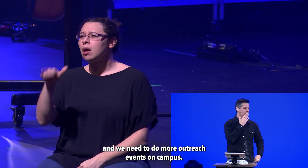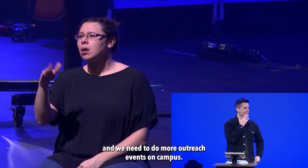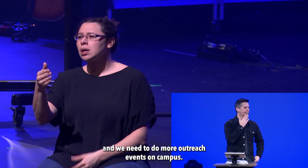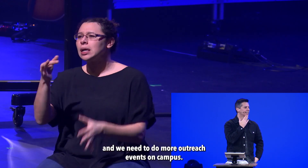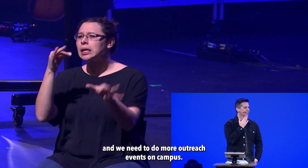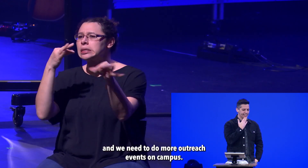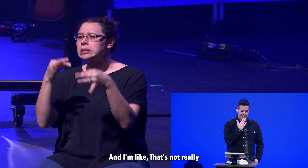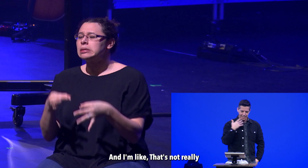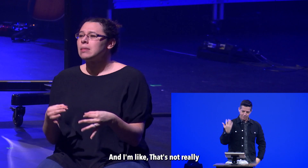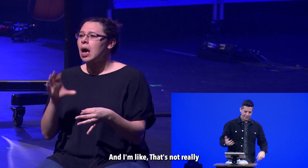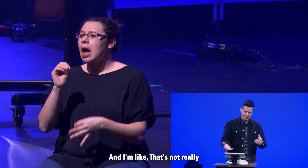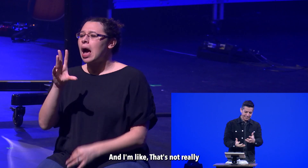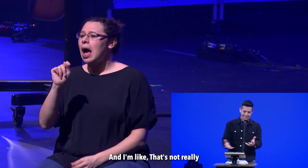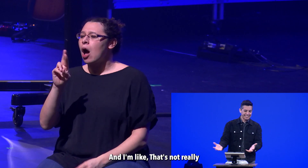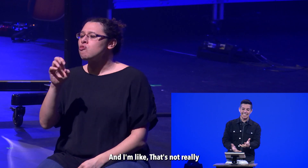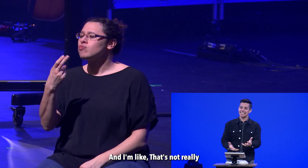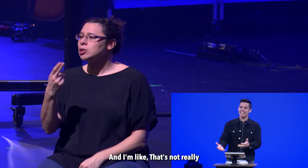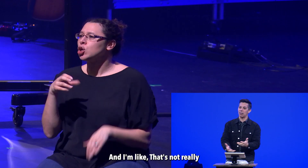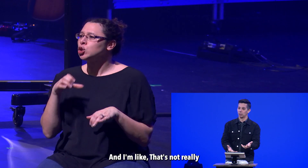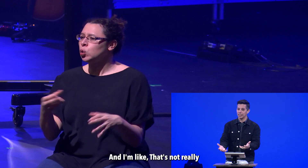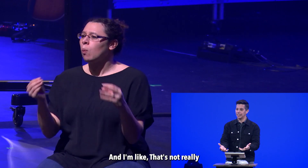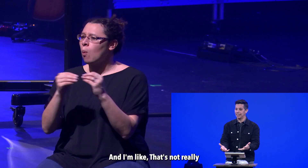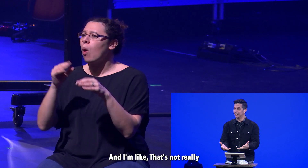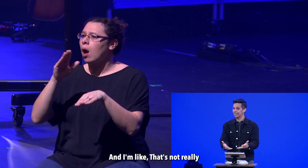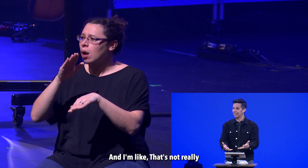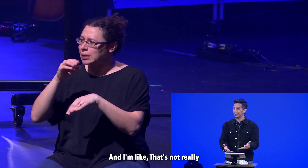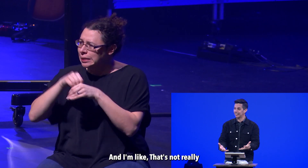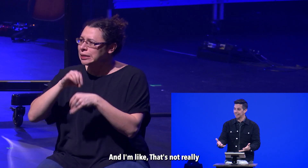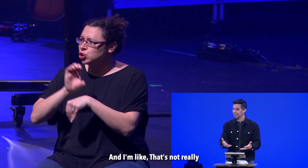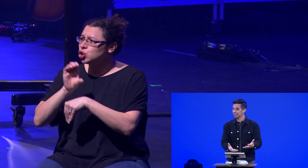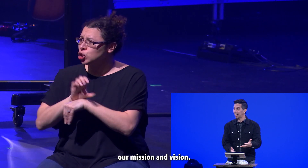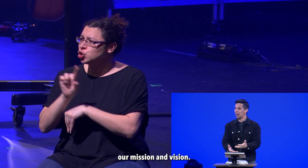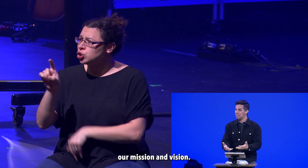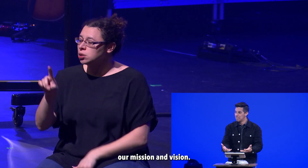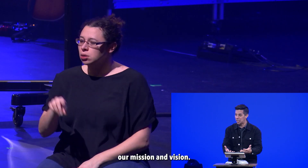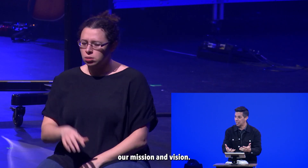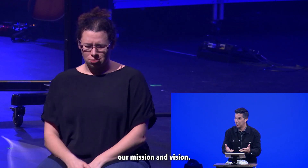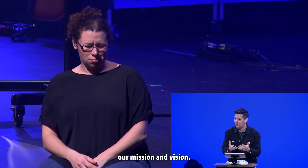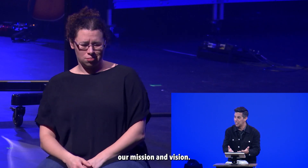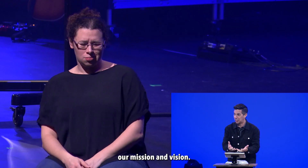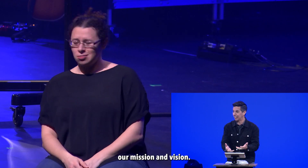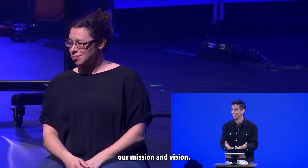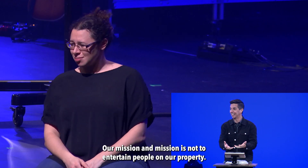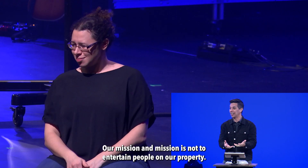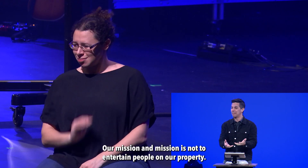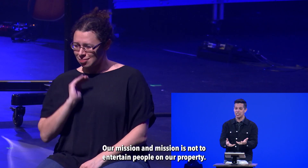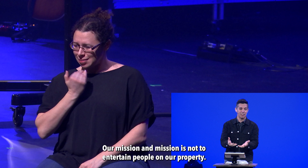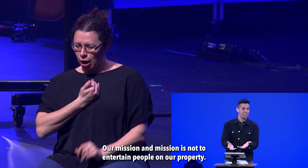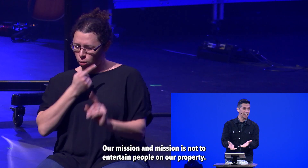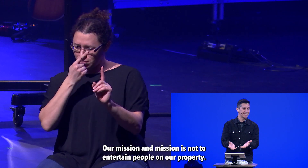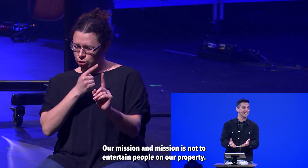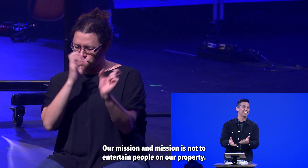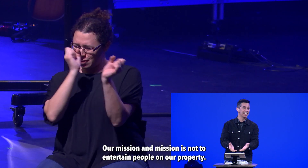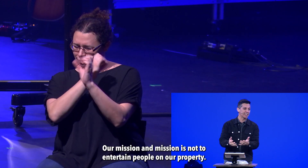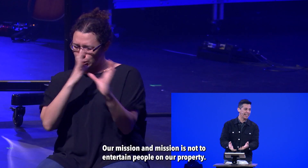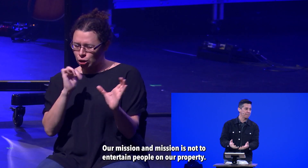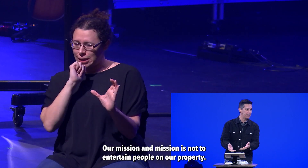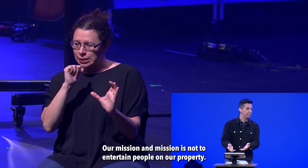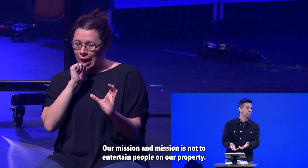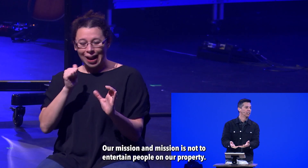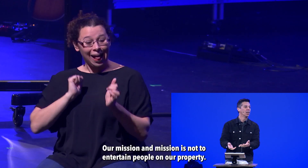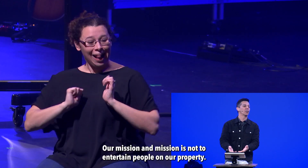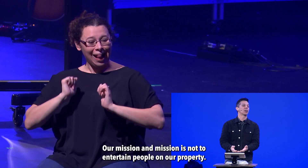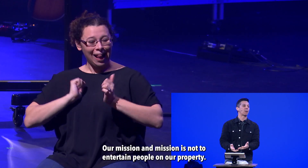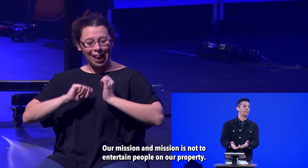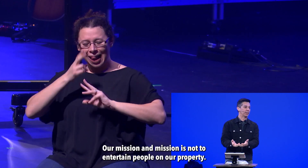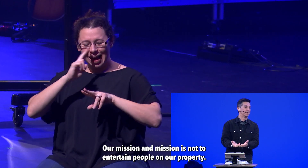campus. And I'm like, that's not really our mission and vision. Our mission and vision is not to entertain